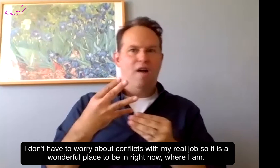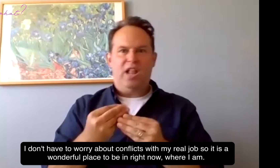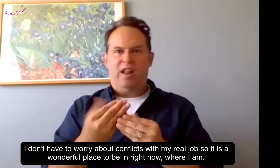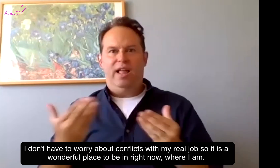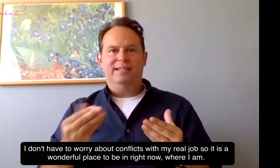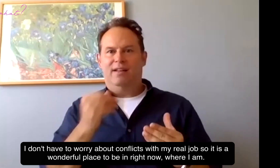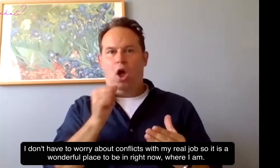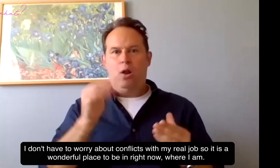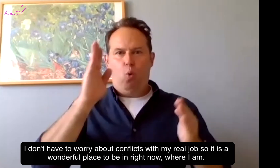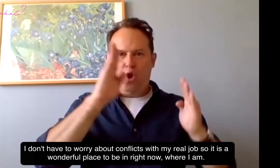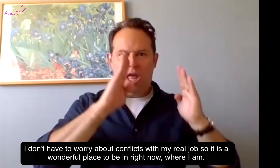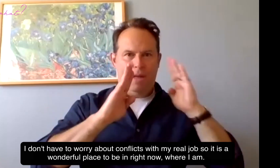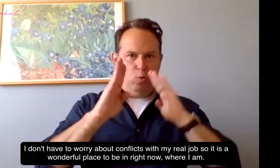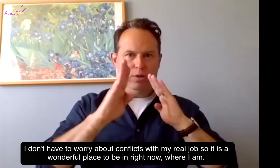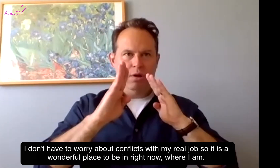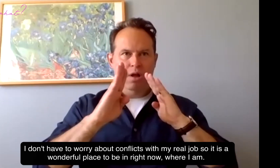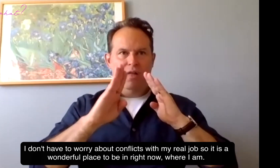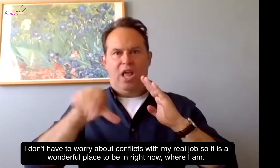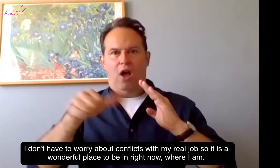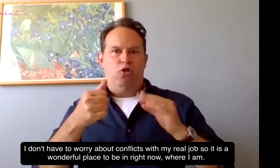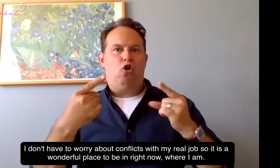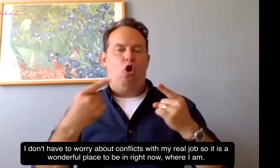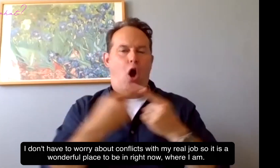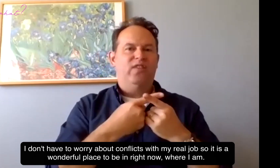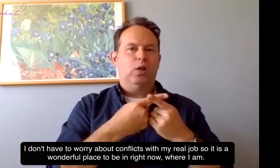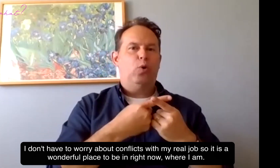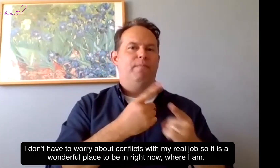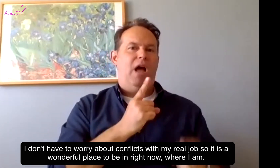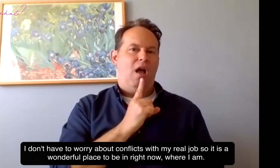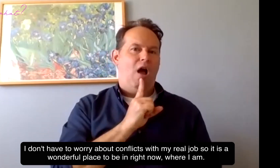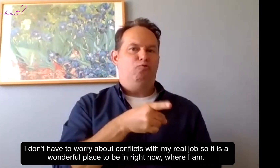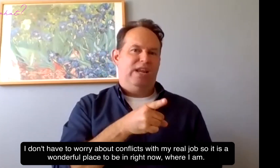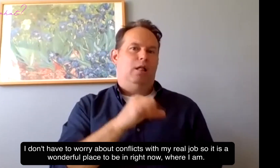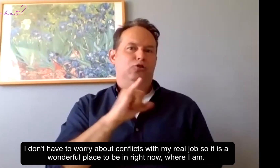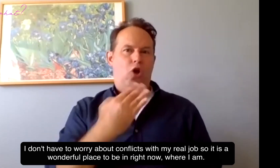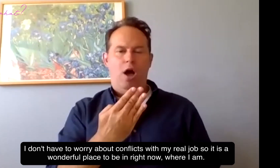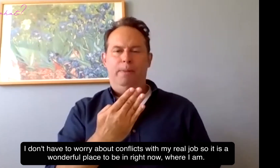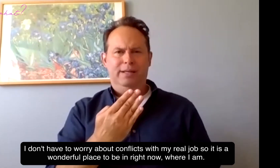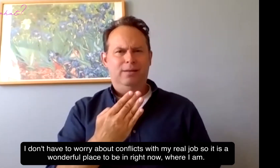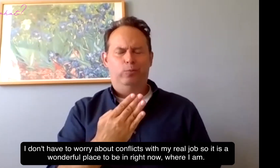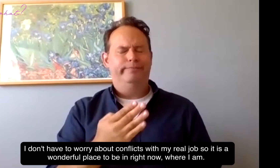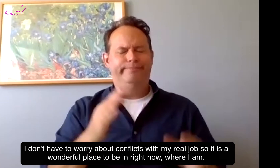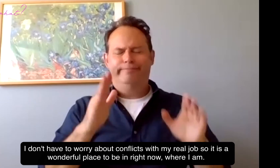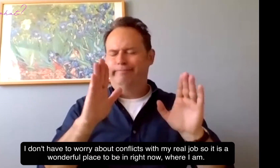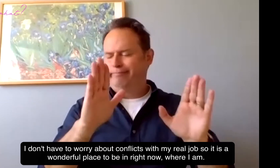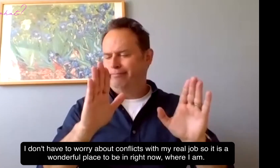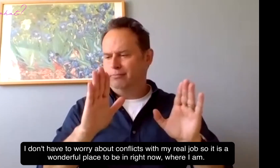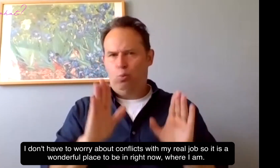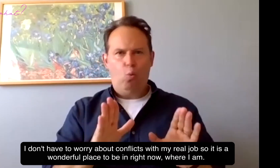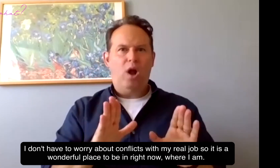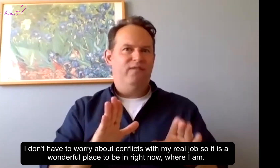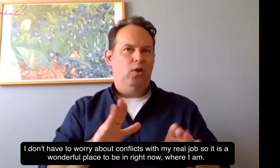I don't have to worry about conflicts with my real job, so it's a really wonderful place to be in right now where I am.